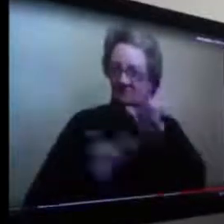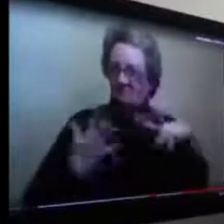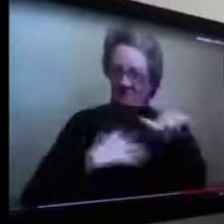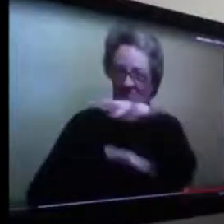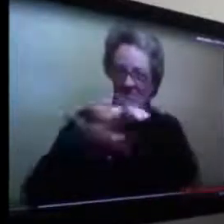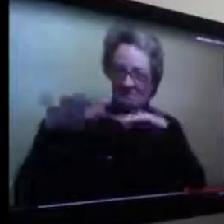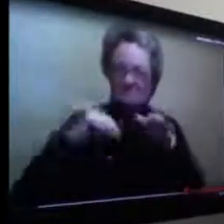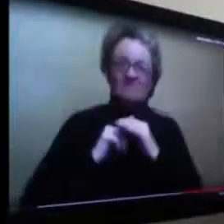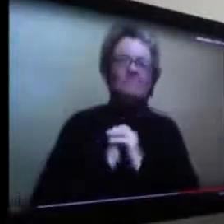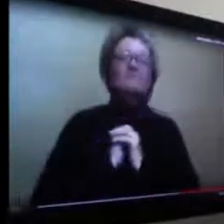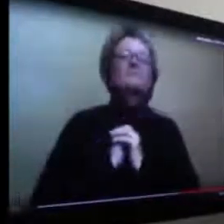University, at the deaf school,